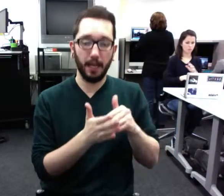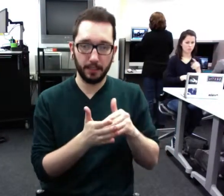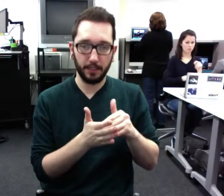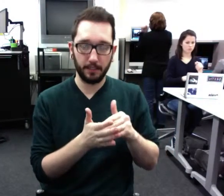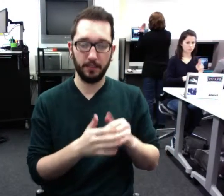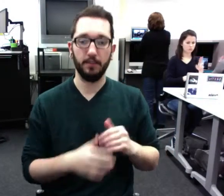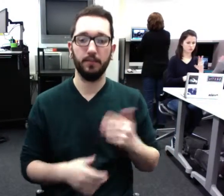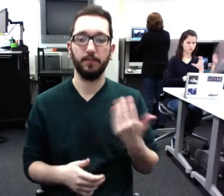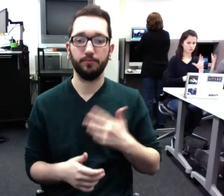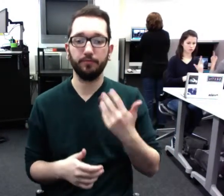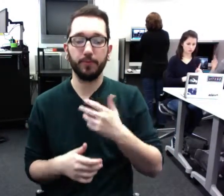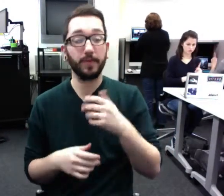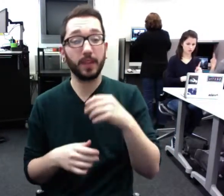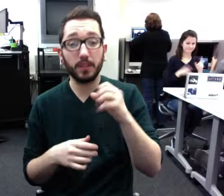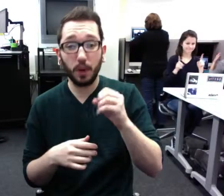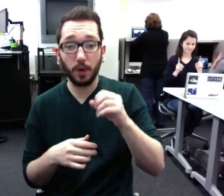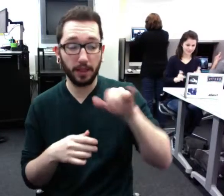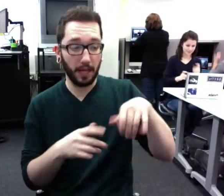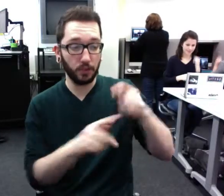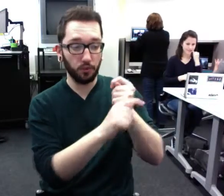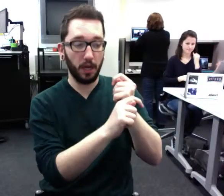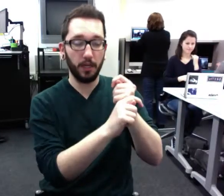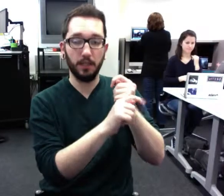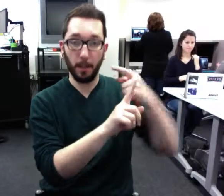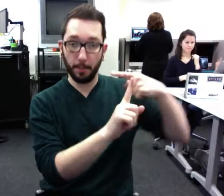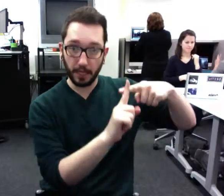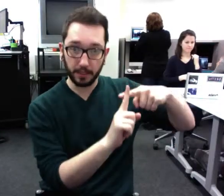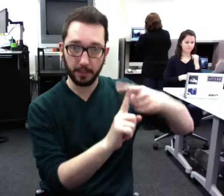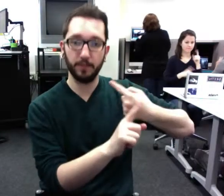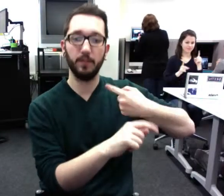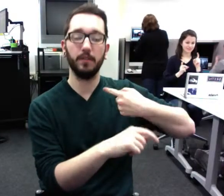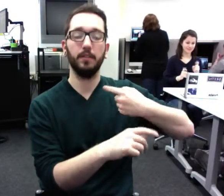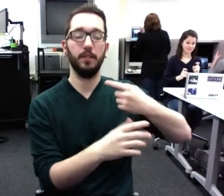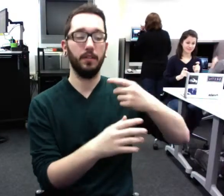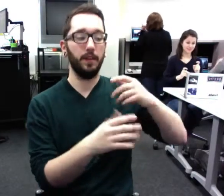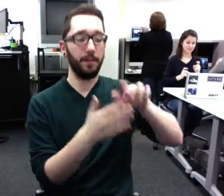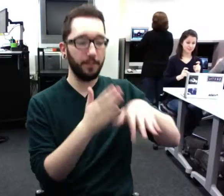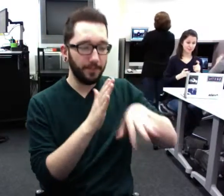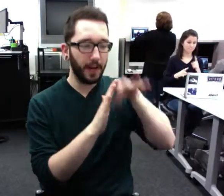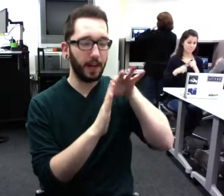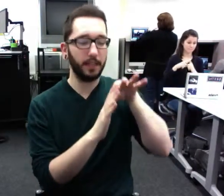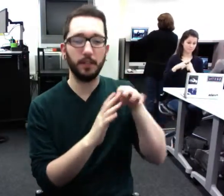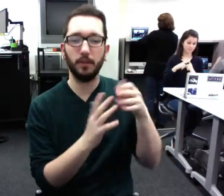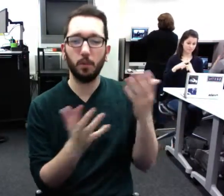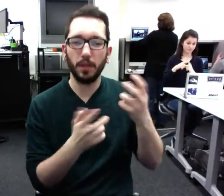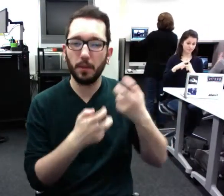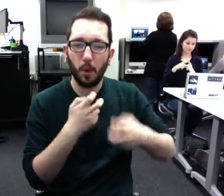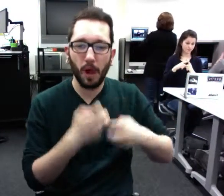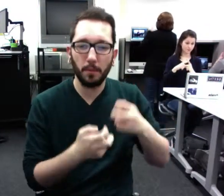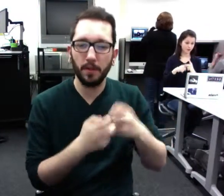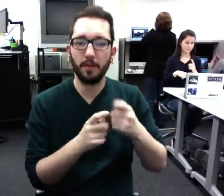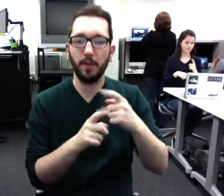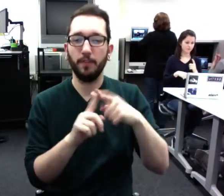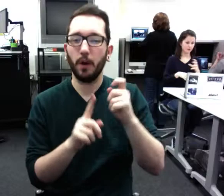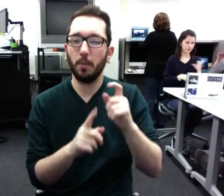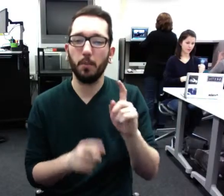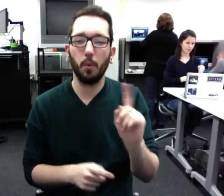If that truckload tests positive, they look for the culprit, which farmer is responsible. And if it's your milk, you pay for the